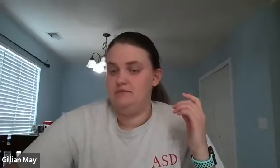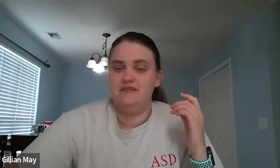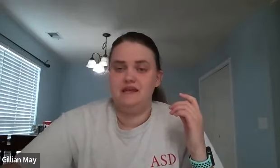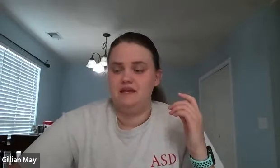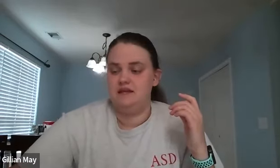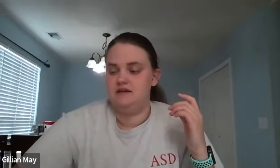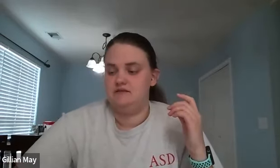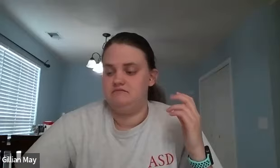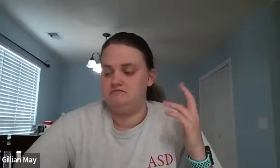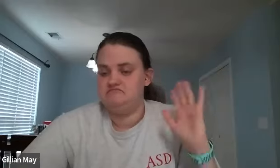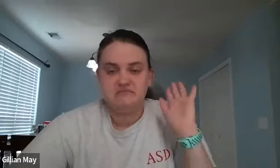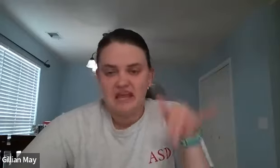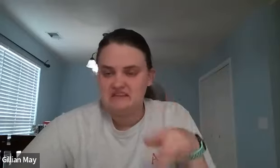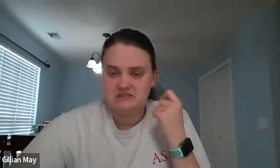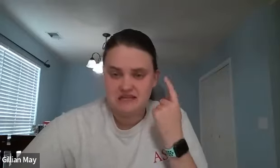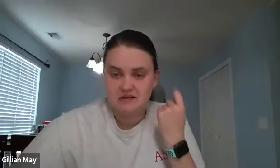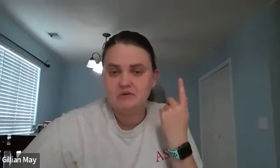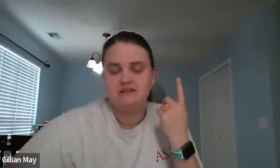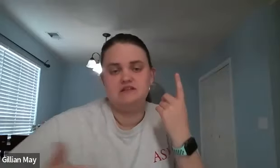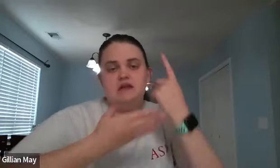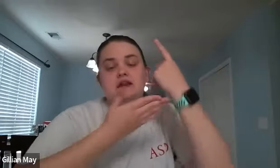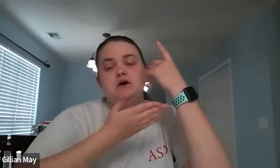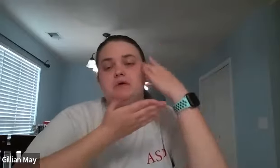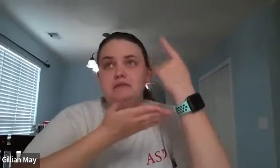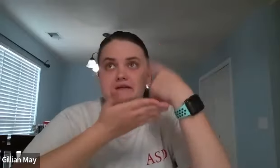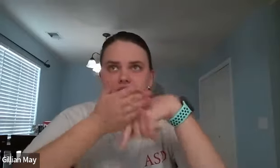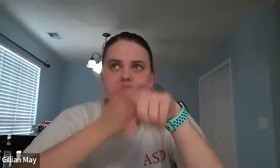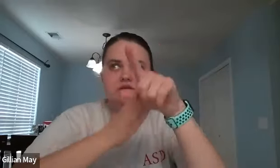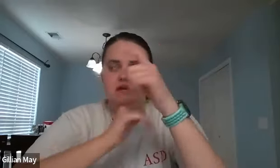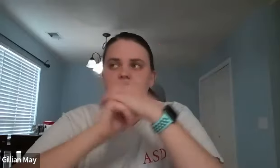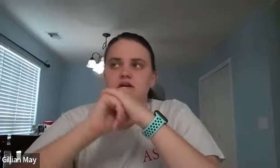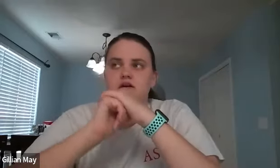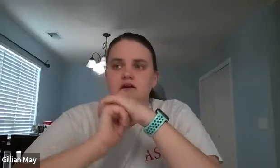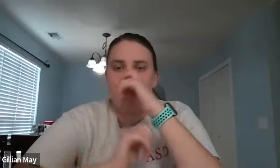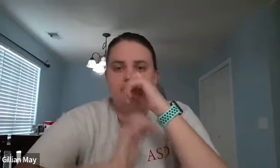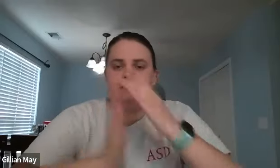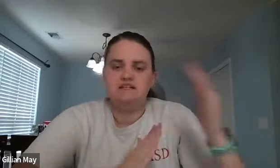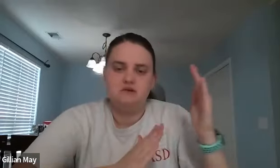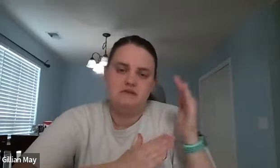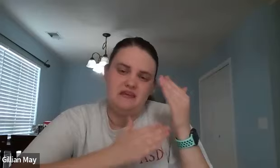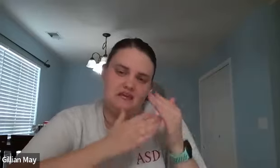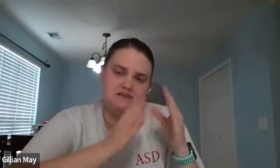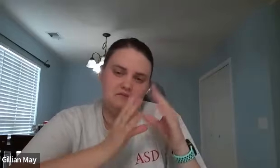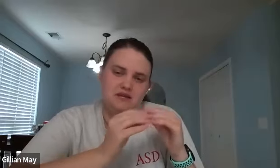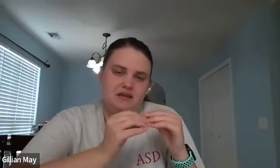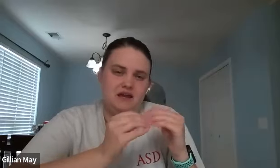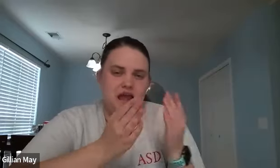and then it's understandable. And so then I know probably next week I plan to, at the end of the meeting, kind of